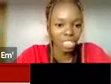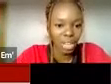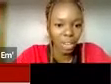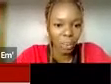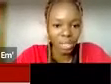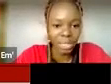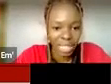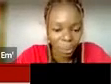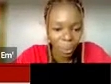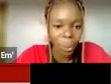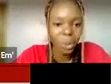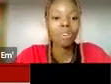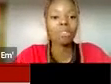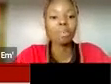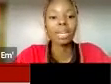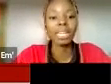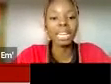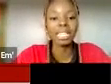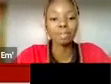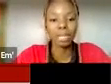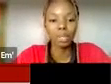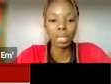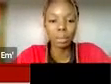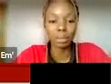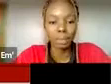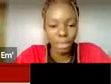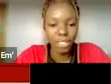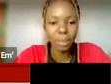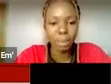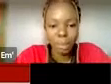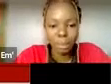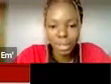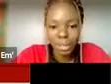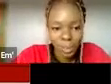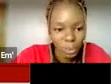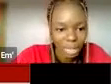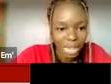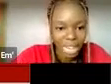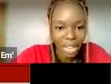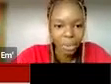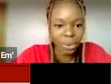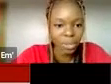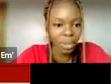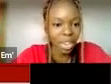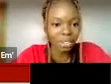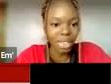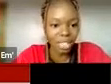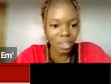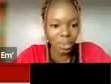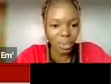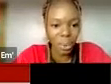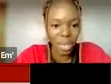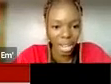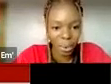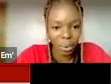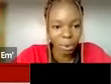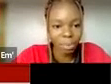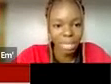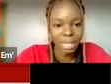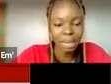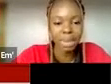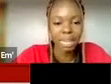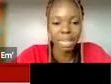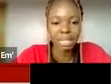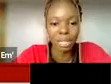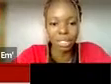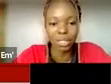is Meshach Otieno from Nina Special Primary School. And we also have Nelson Onyango from